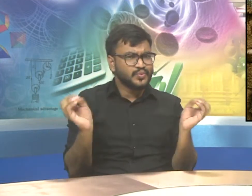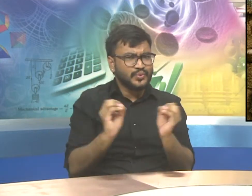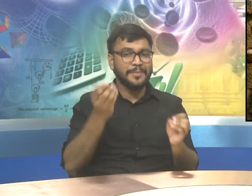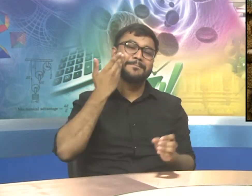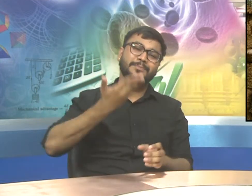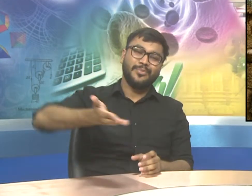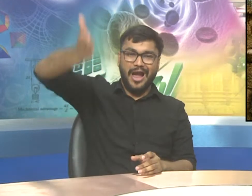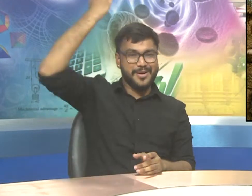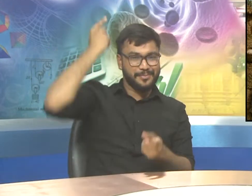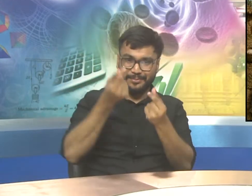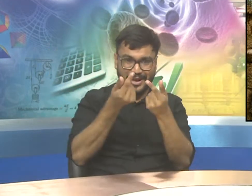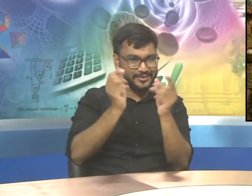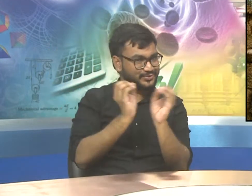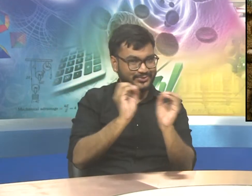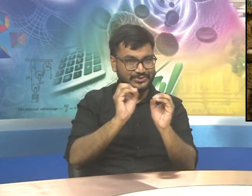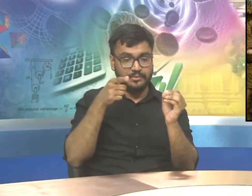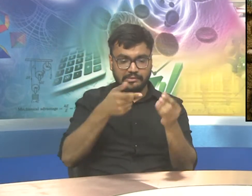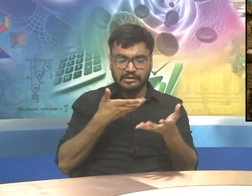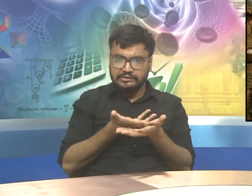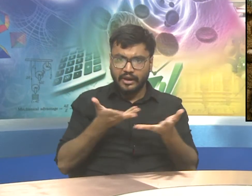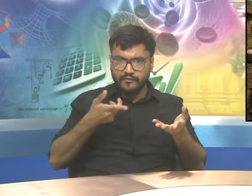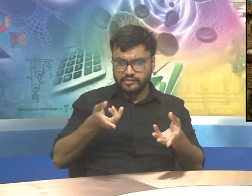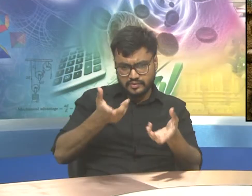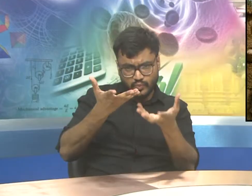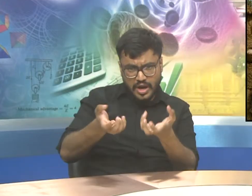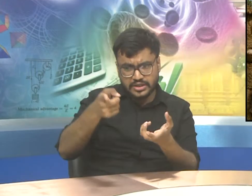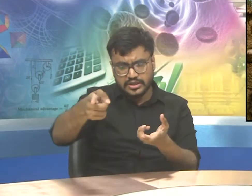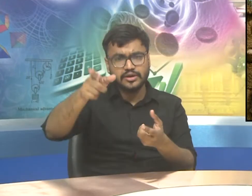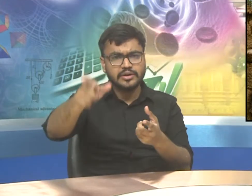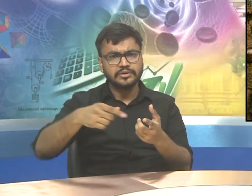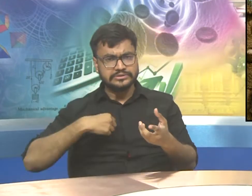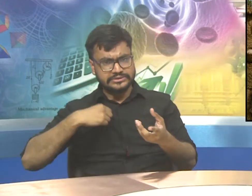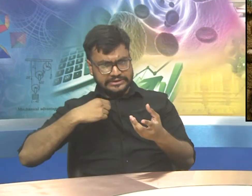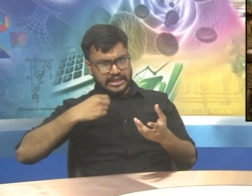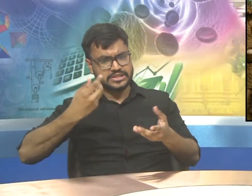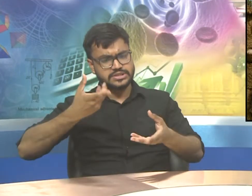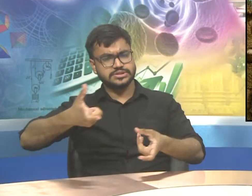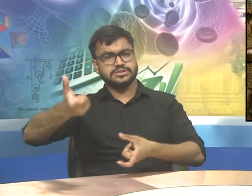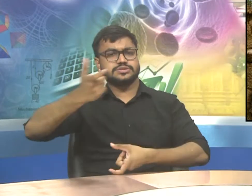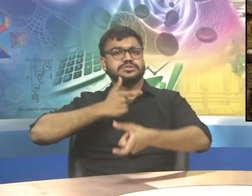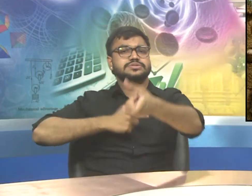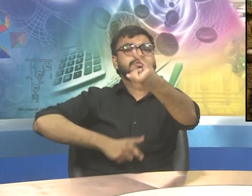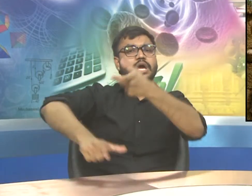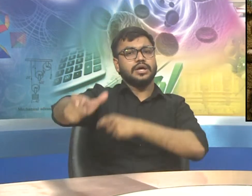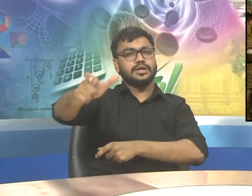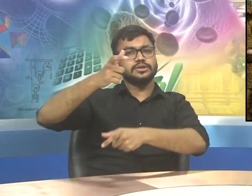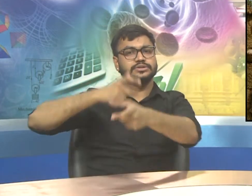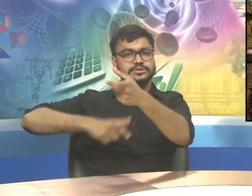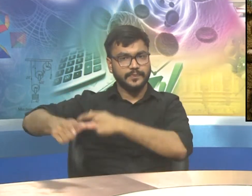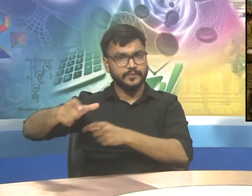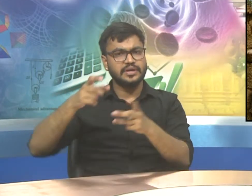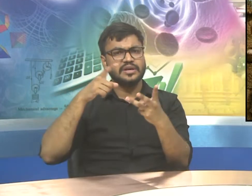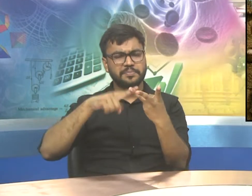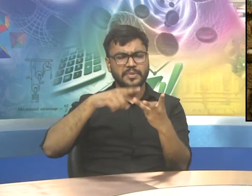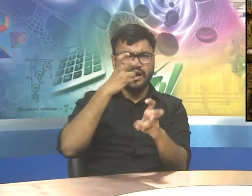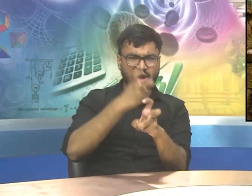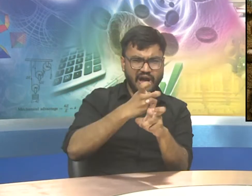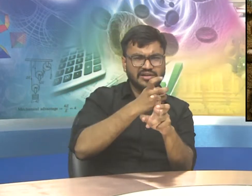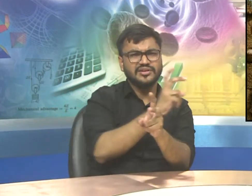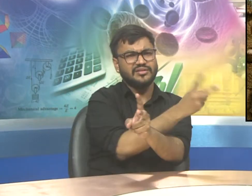People began to make clothes from animal skins and started making ornaments from